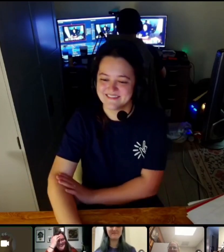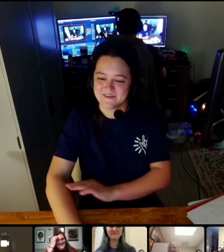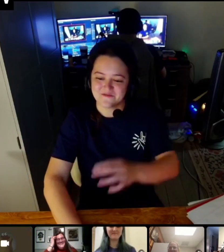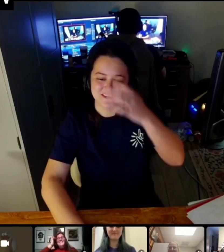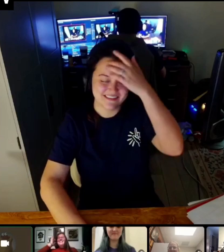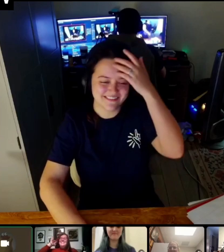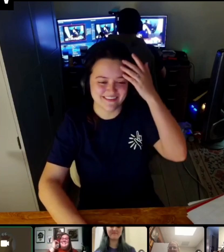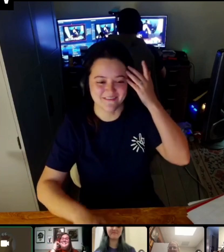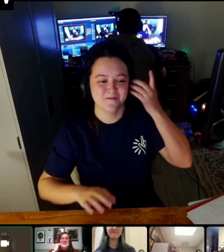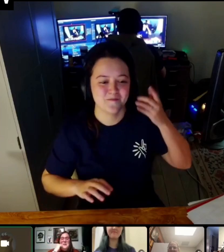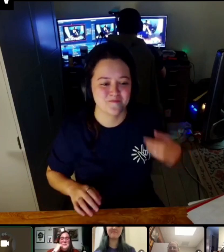Don't know.